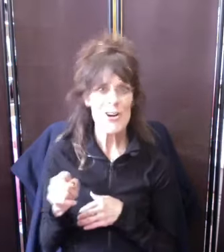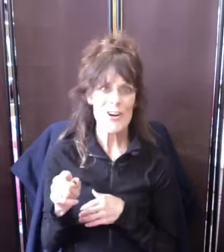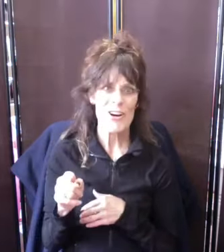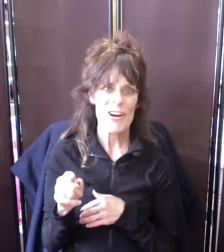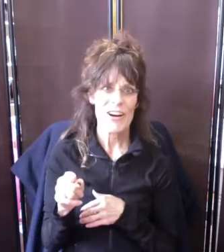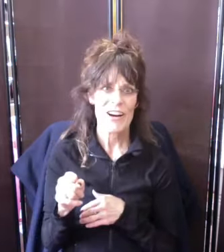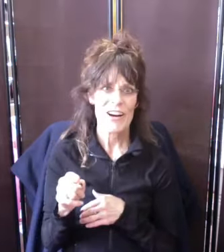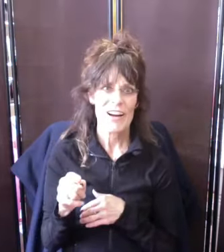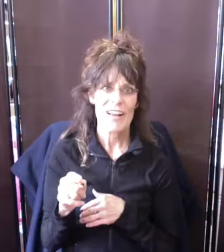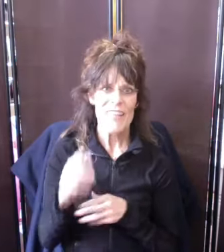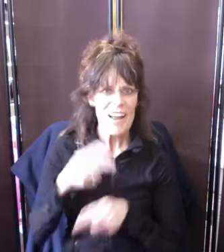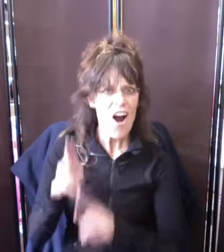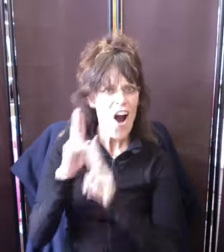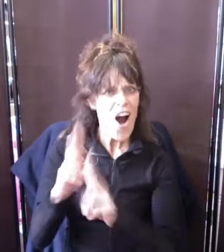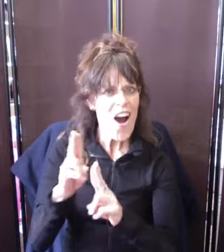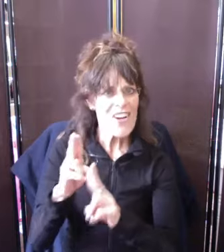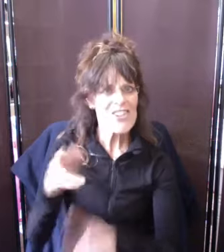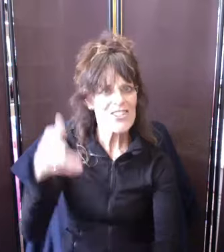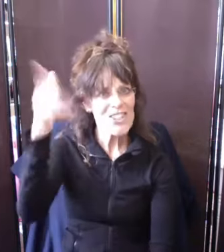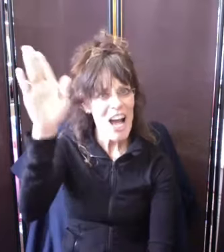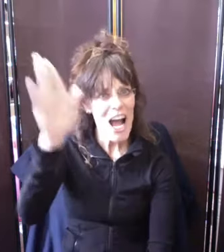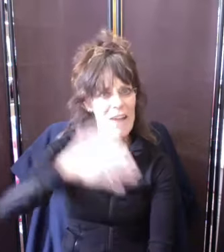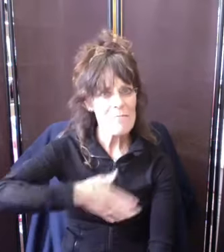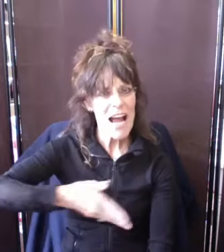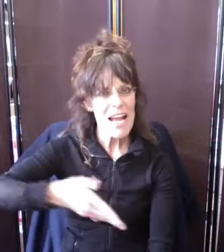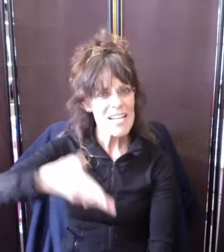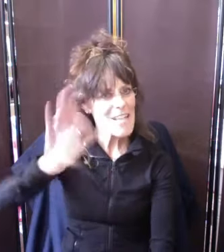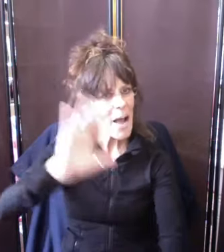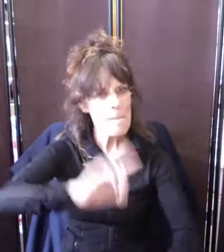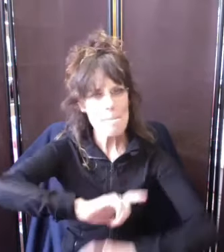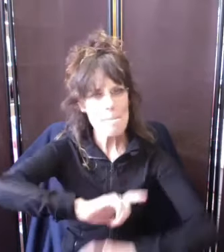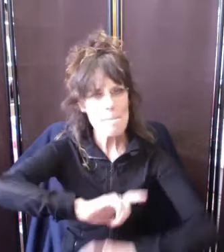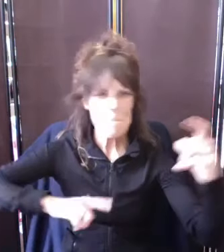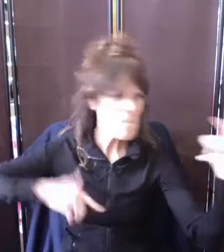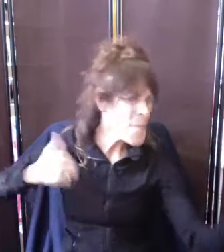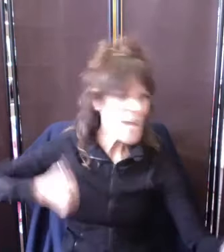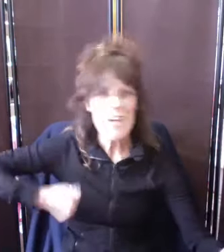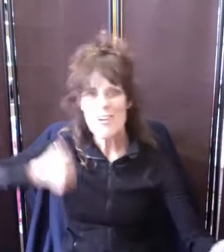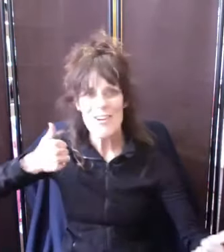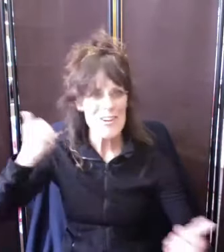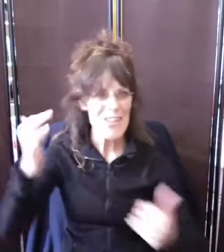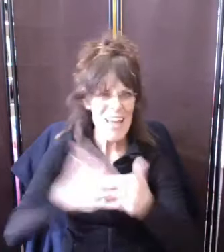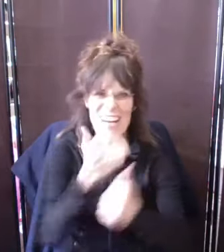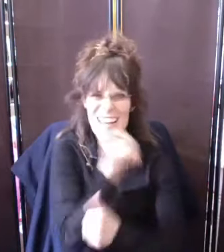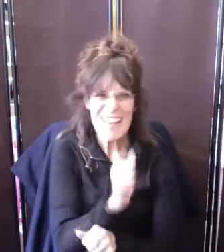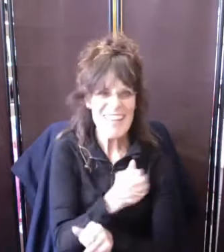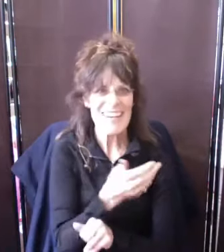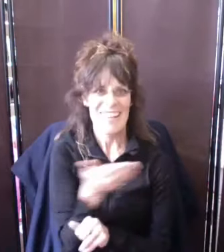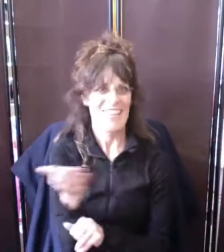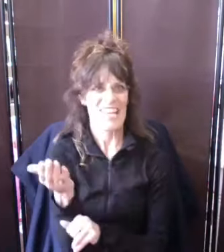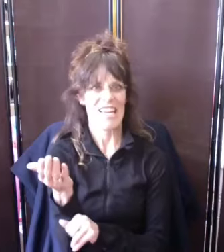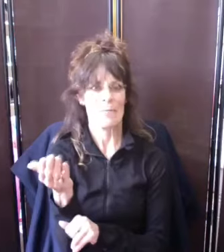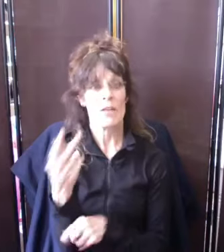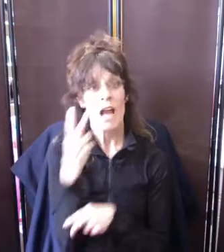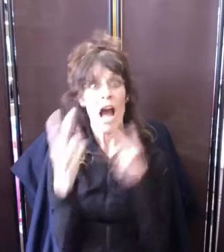that God? My God is bigger than anything, anything. I have seen miracles that just,